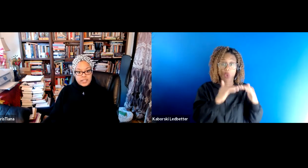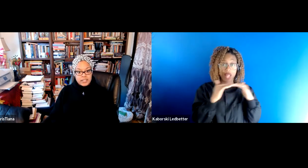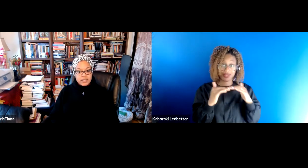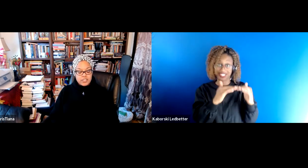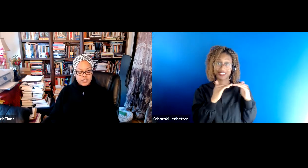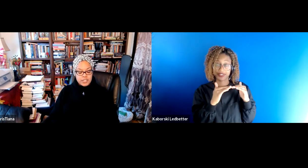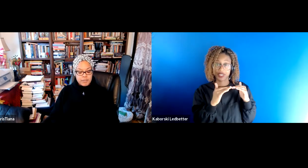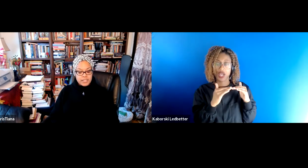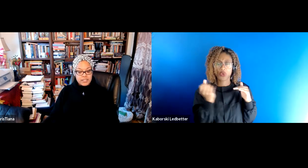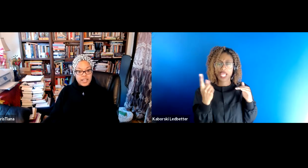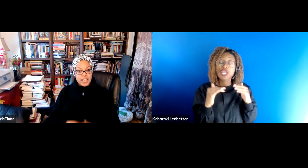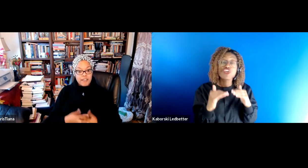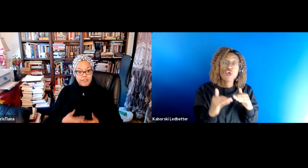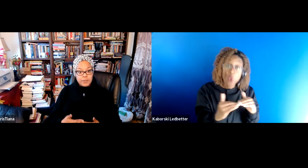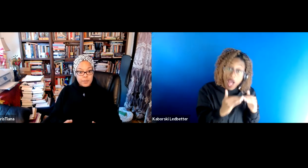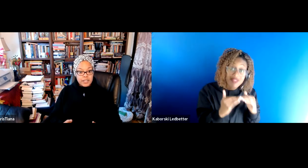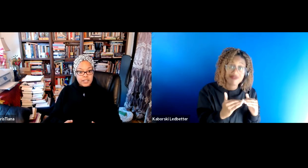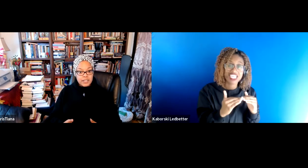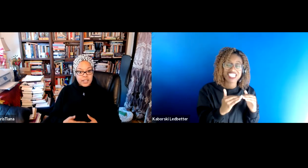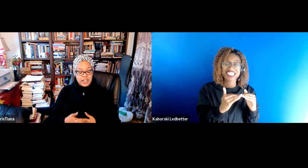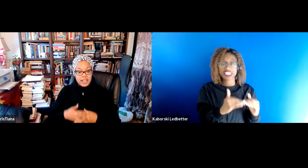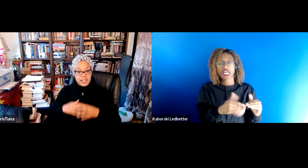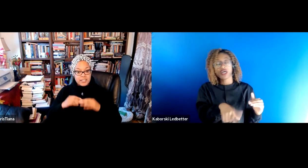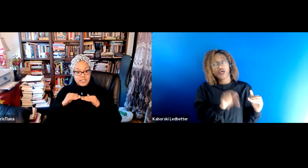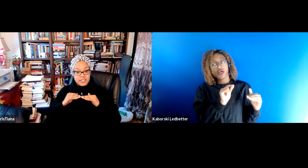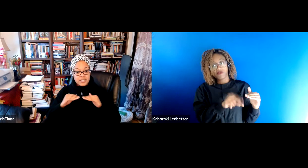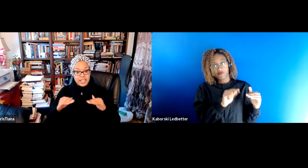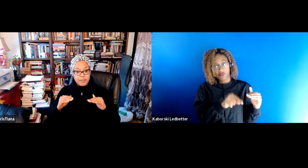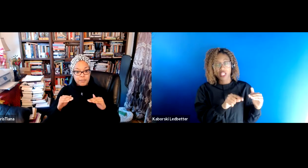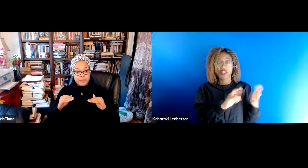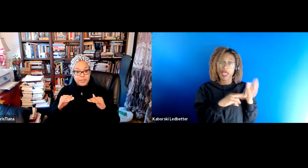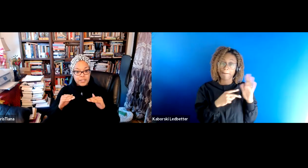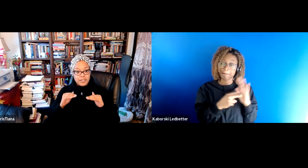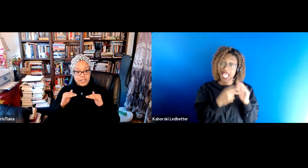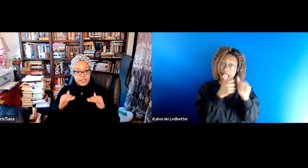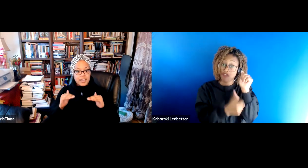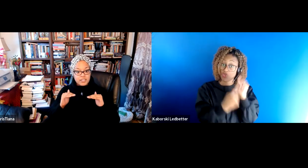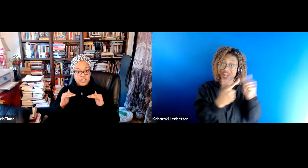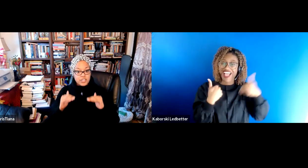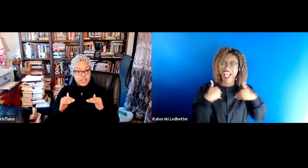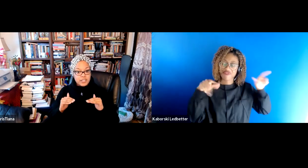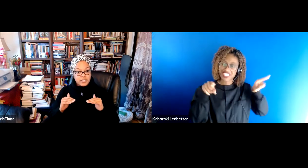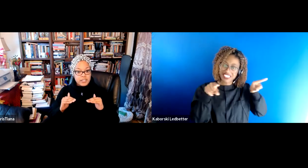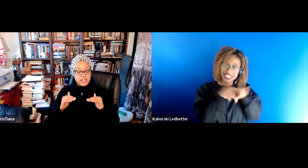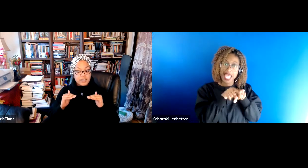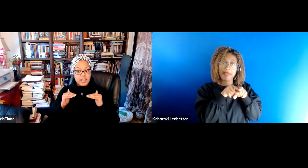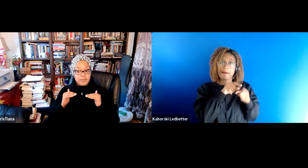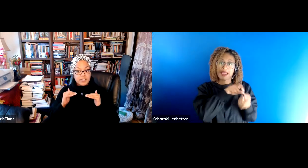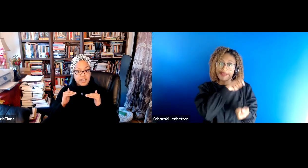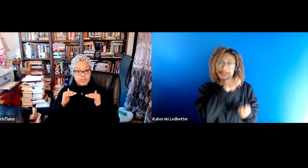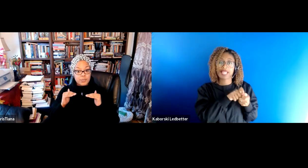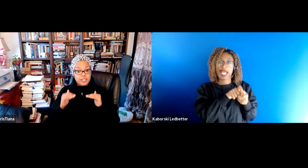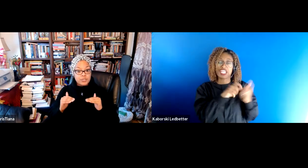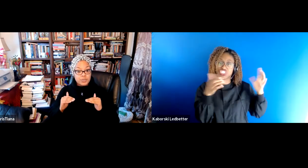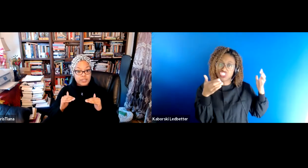Equality essentially means that everyone has the same exact shot, the same